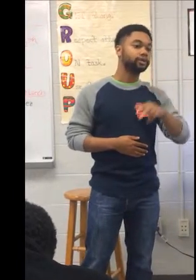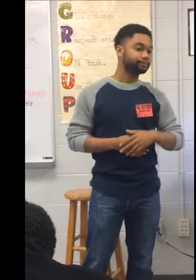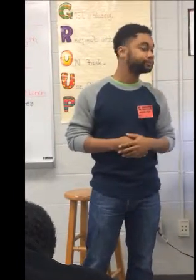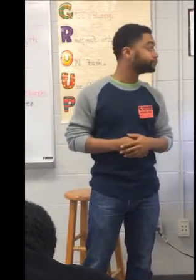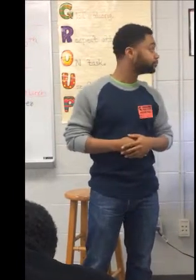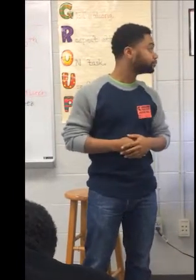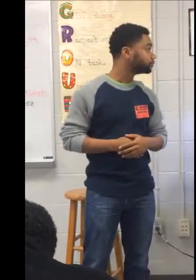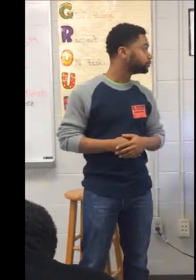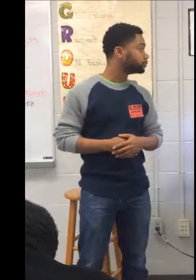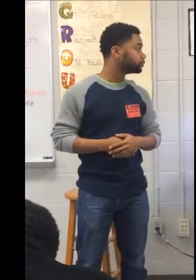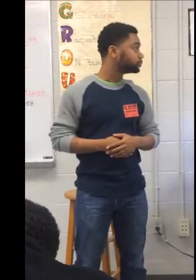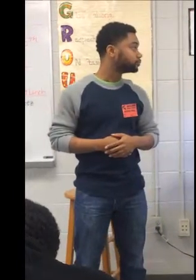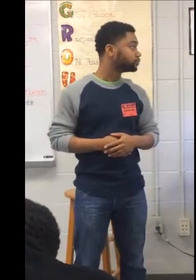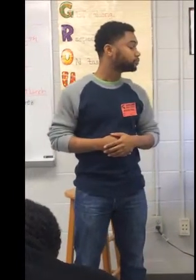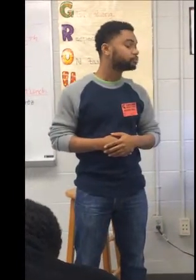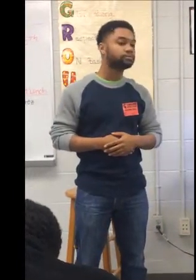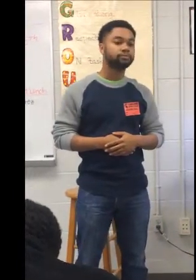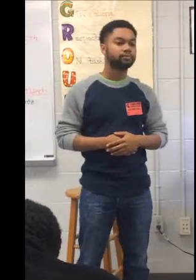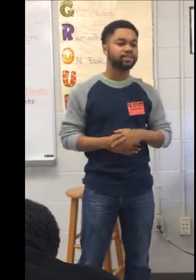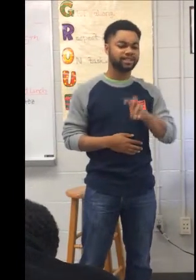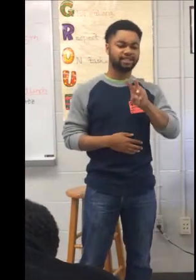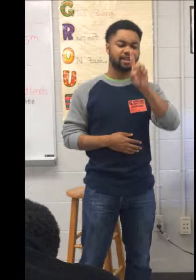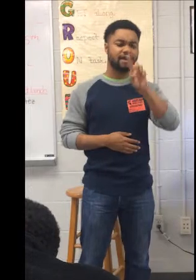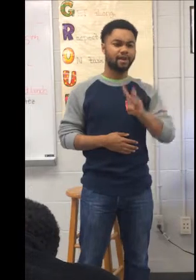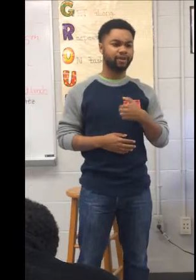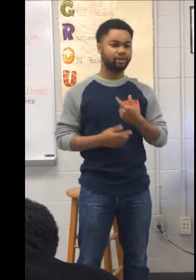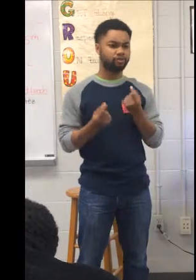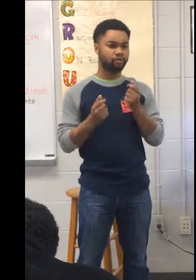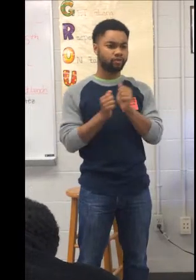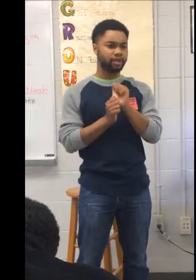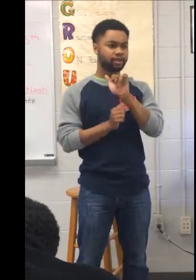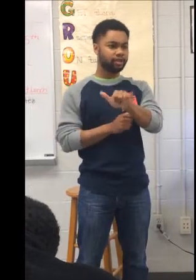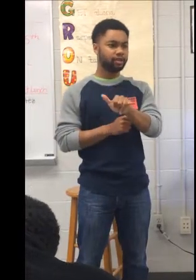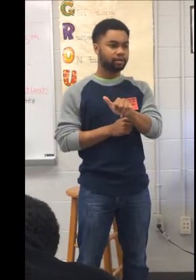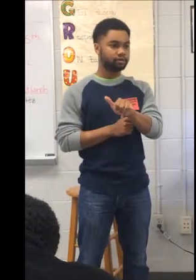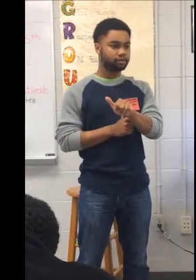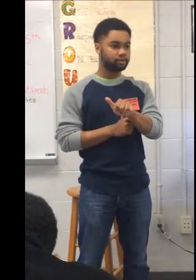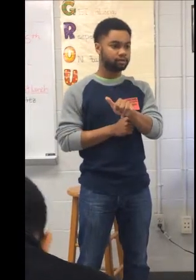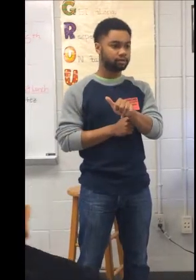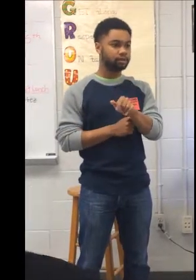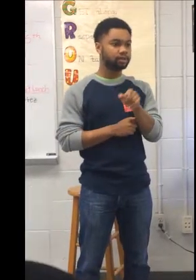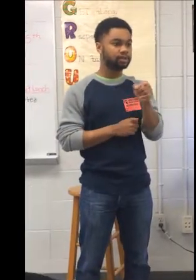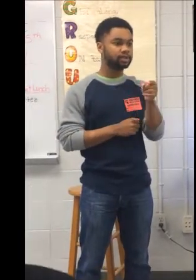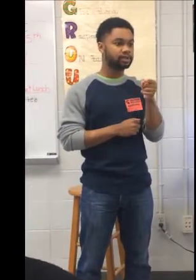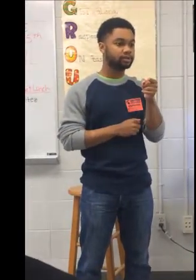has to happen to 6.5? 6 times 2 is 12. But just tell me. You don't need to tell me 6 times 2. Y'all should know it by